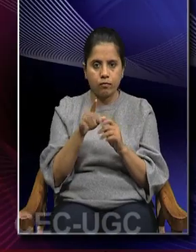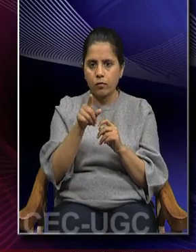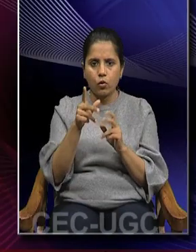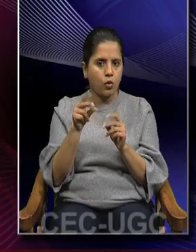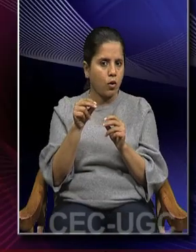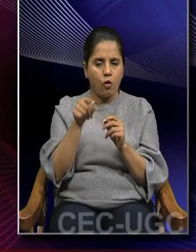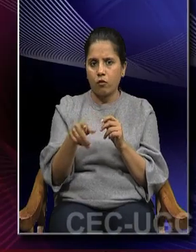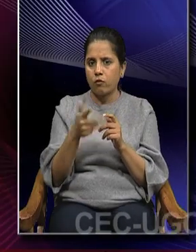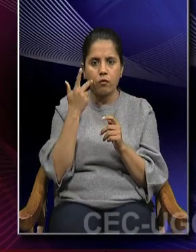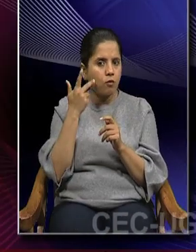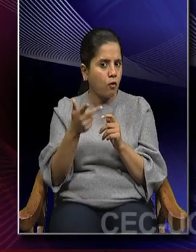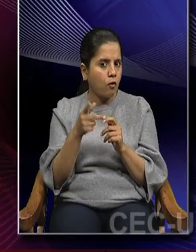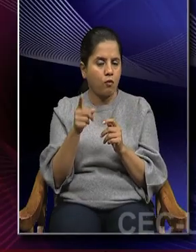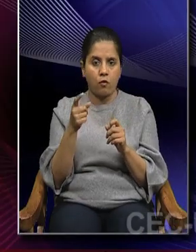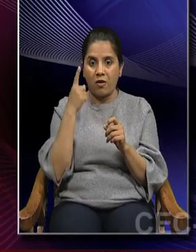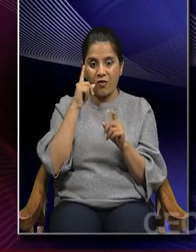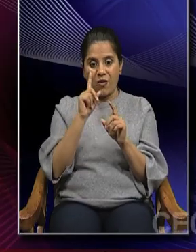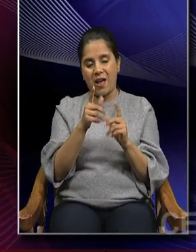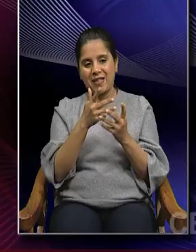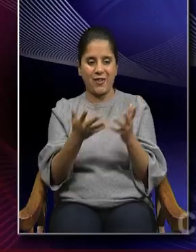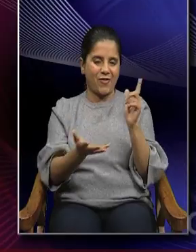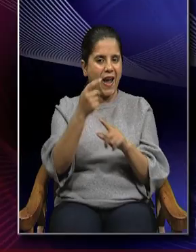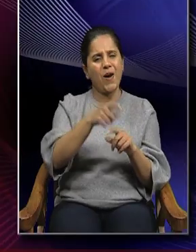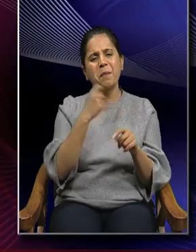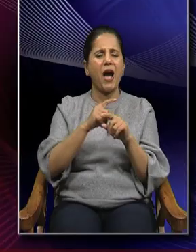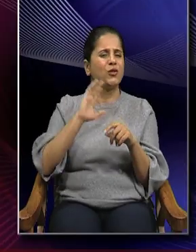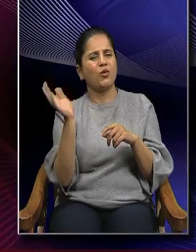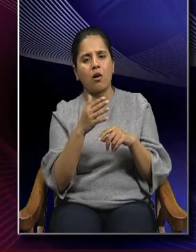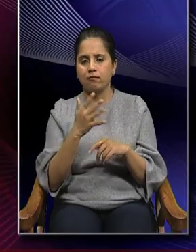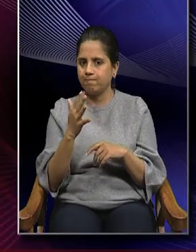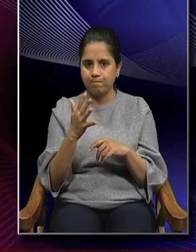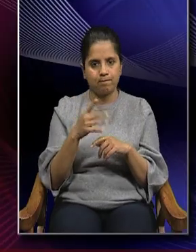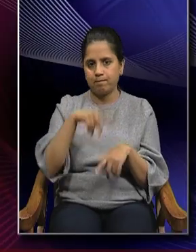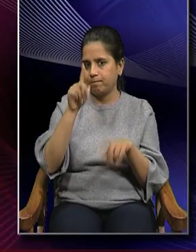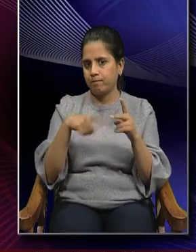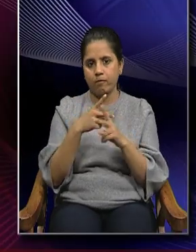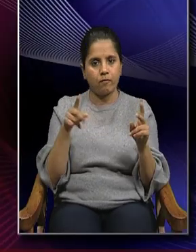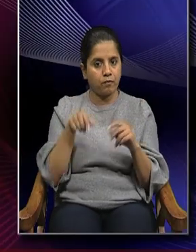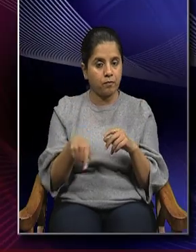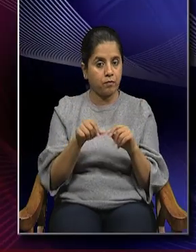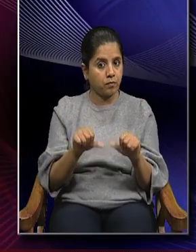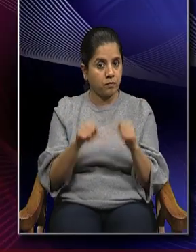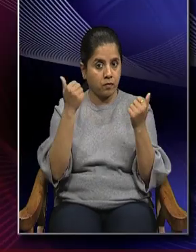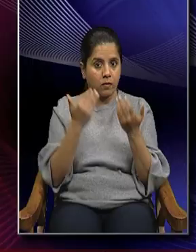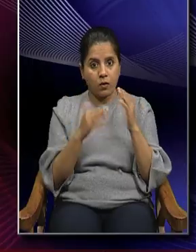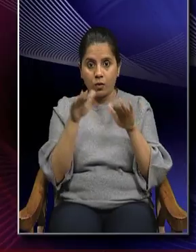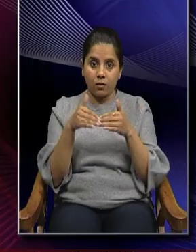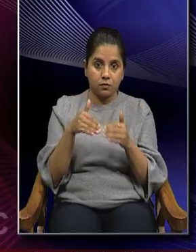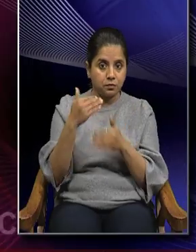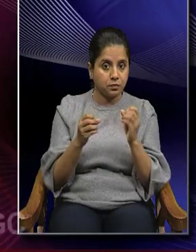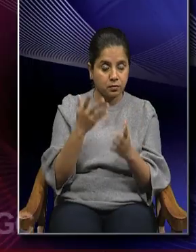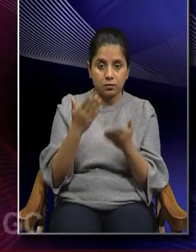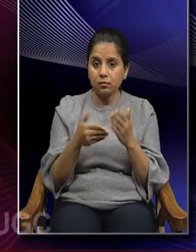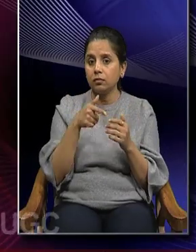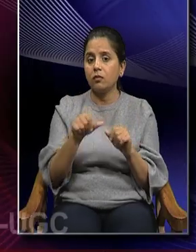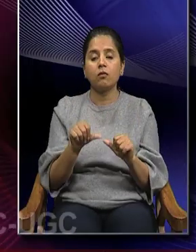follow one size fit all approach here. What was successful at the stage of introduction, the same may not